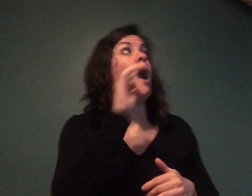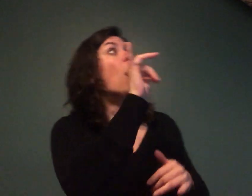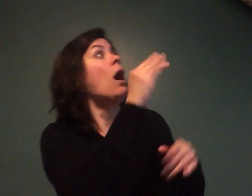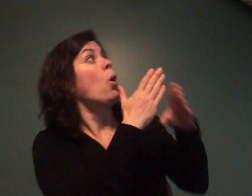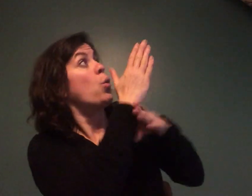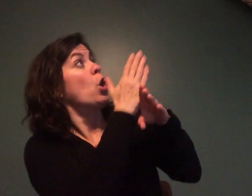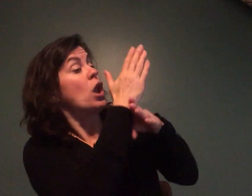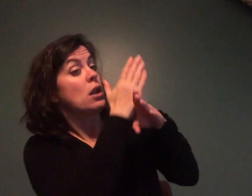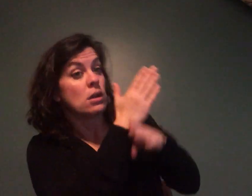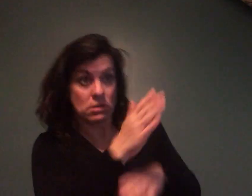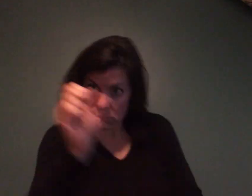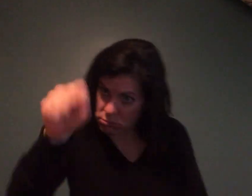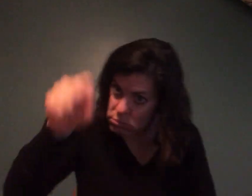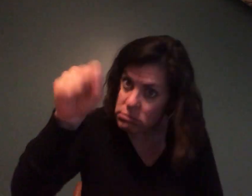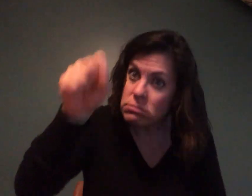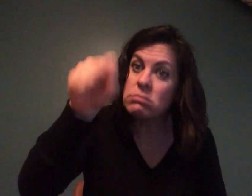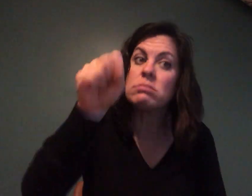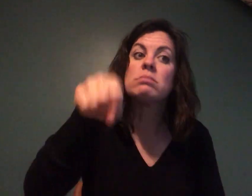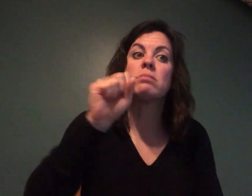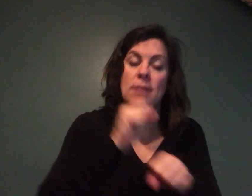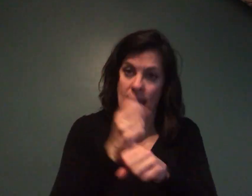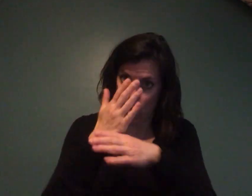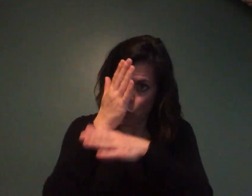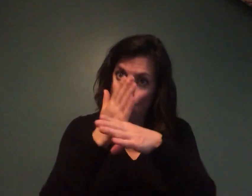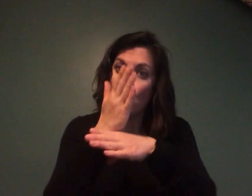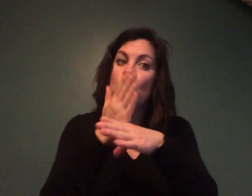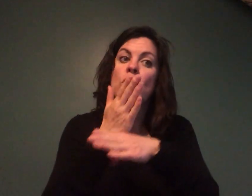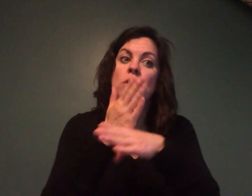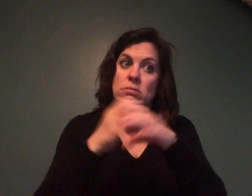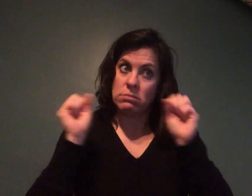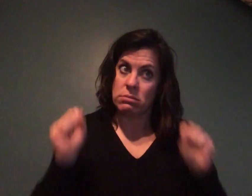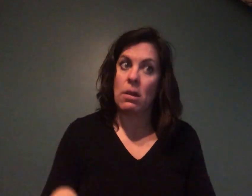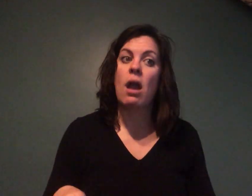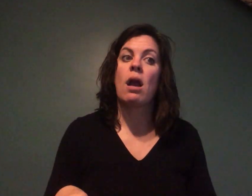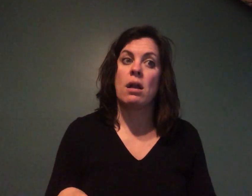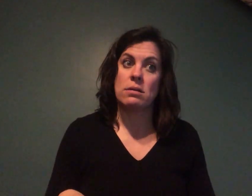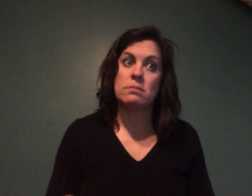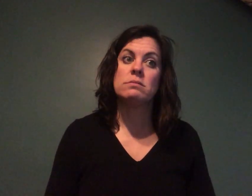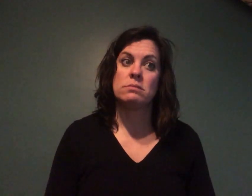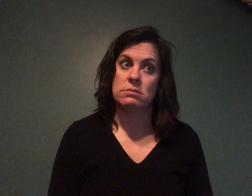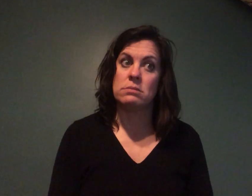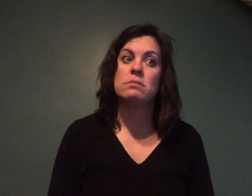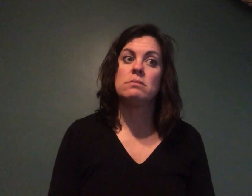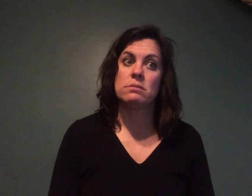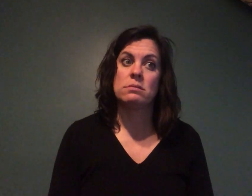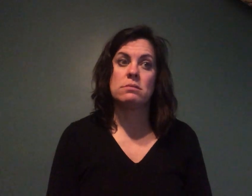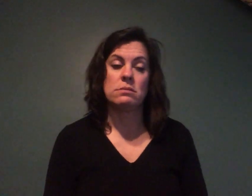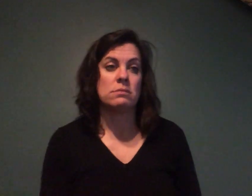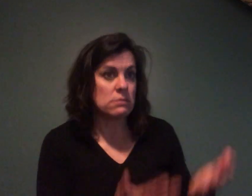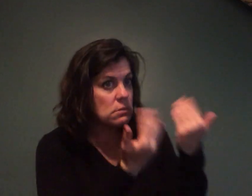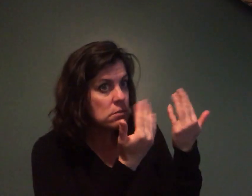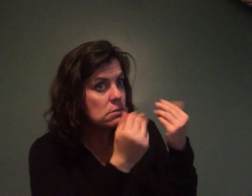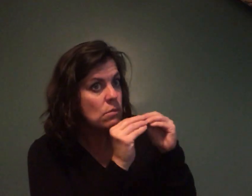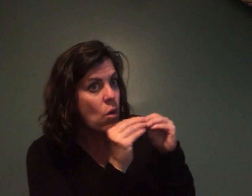Yeah, because Go ahead. Good, Sam. they can't conduct electricity. Okay, so I can hit it with a piece of wood,